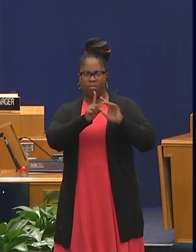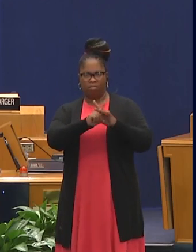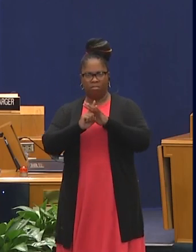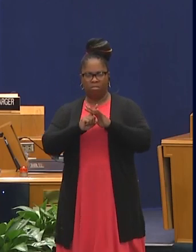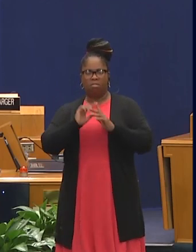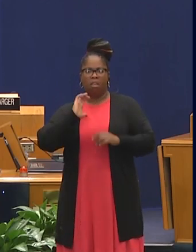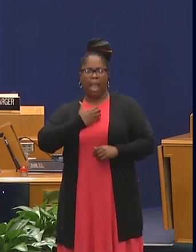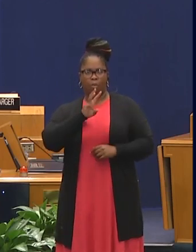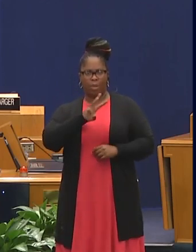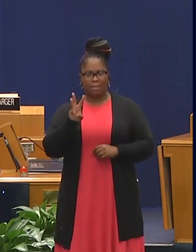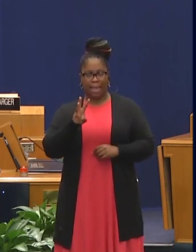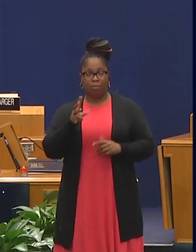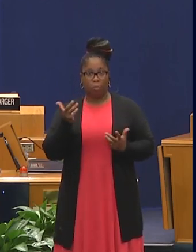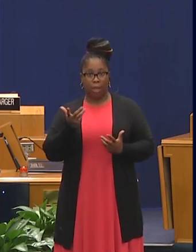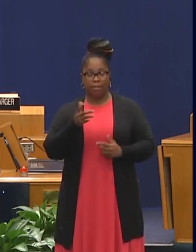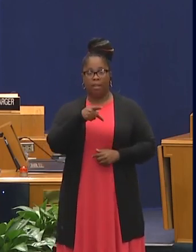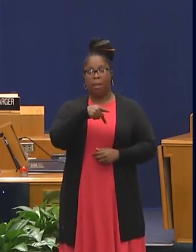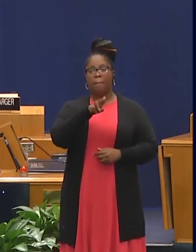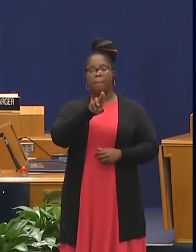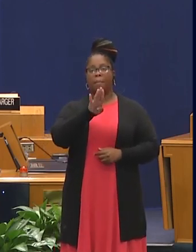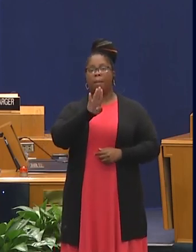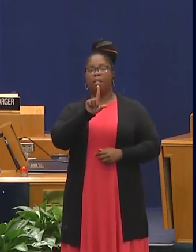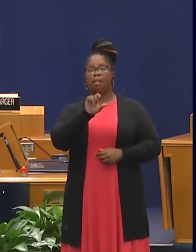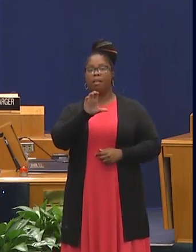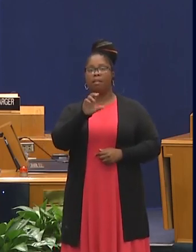Department of Public Health's website at